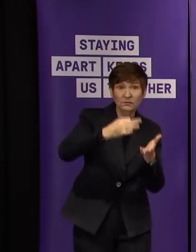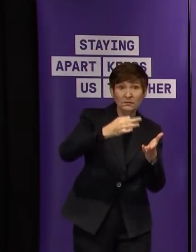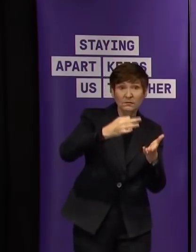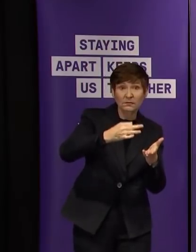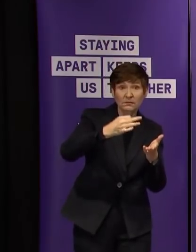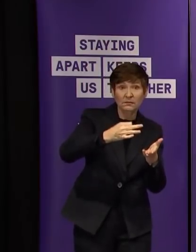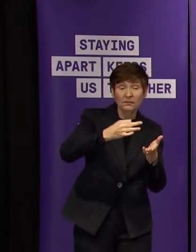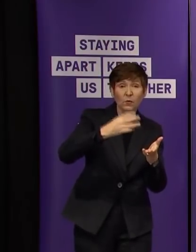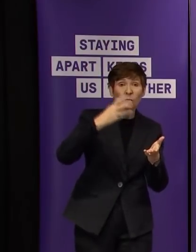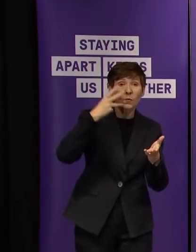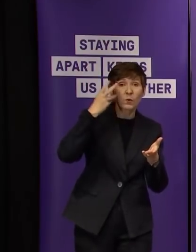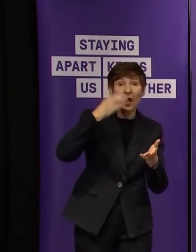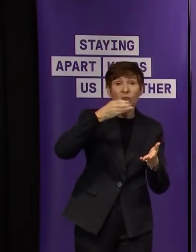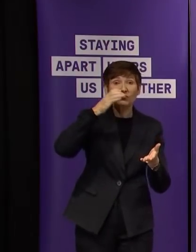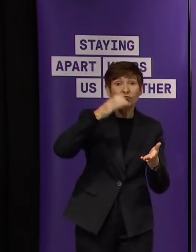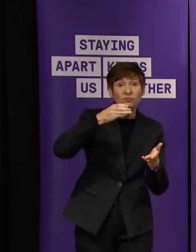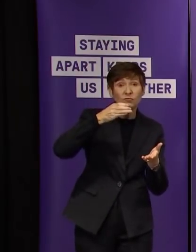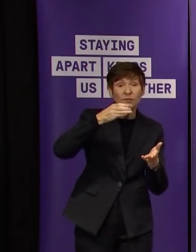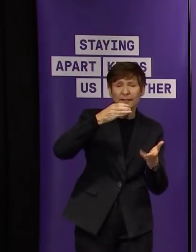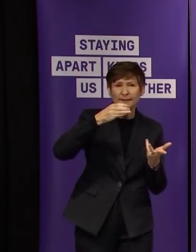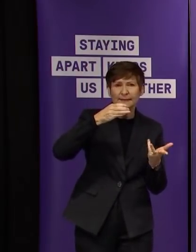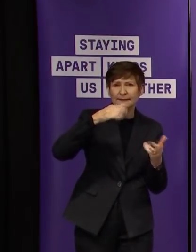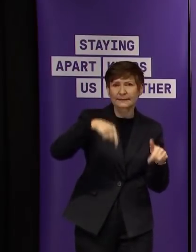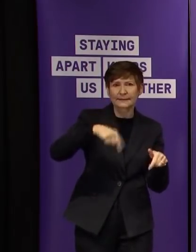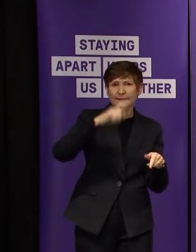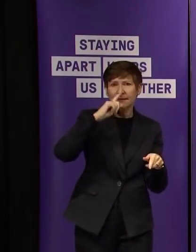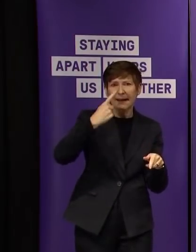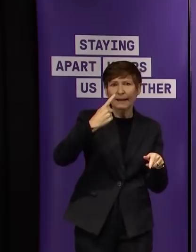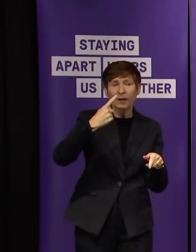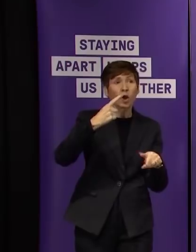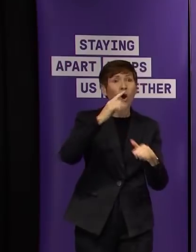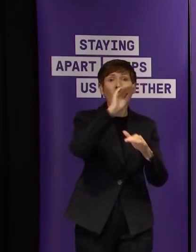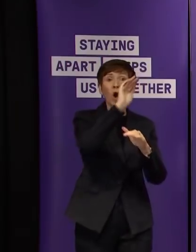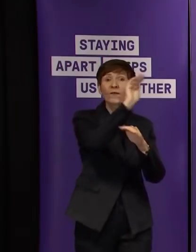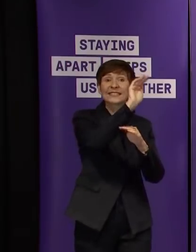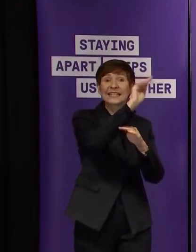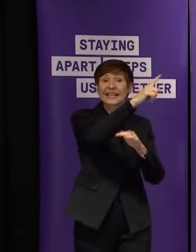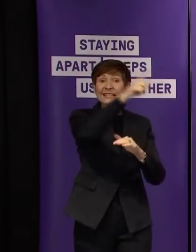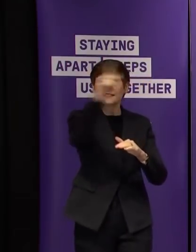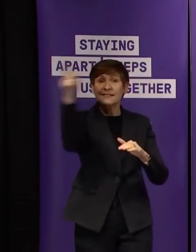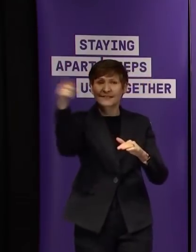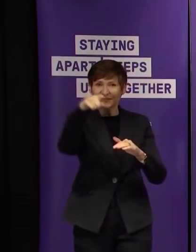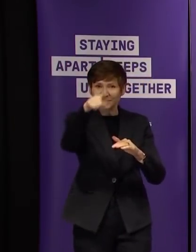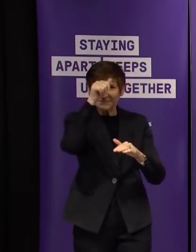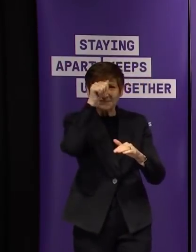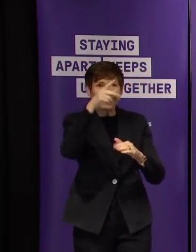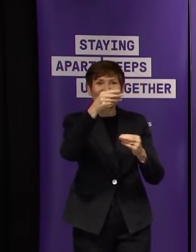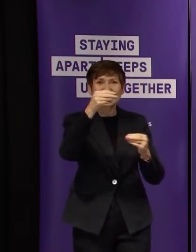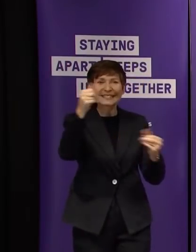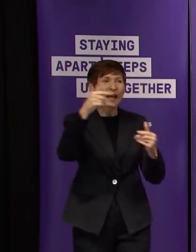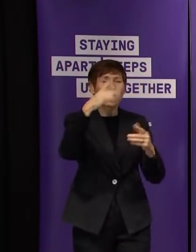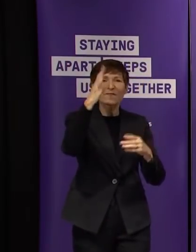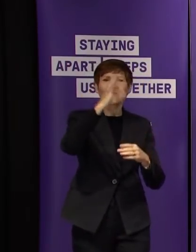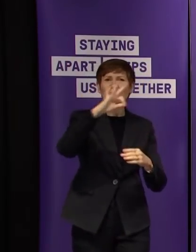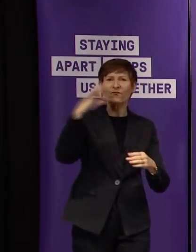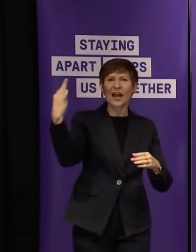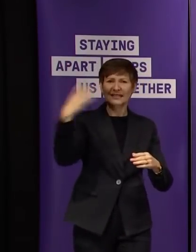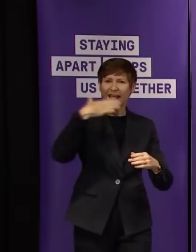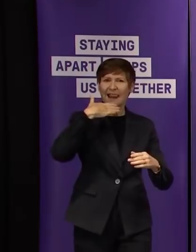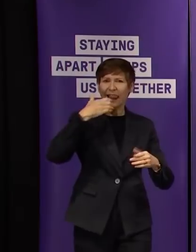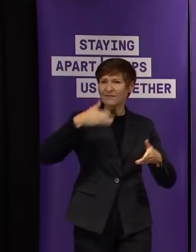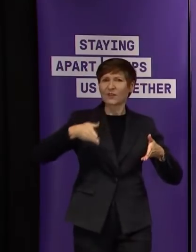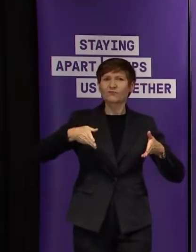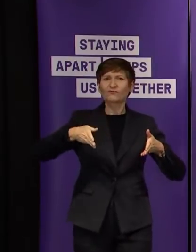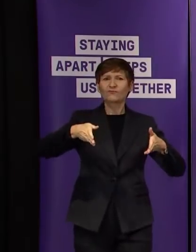some cities around the world, the car parking, the curbside car parking is gone. The footpath has been restricted. They have put